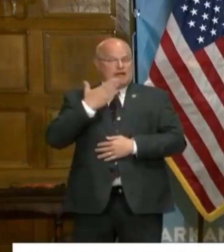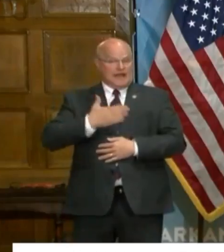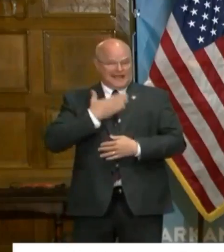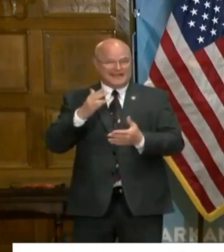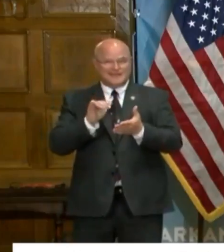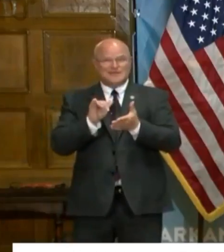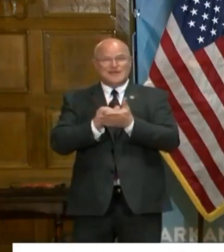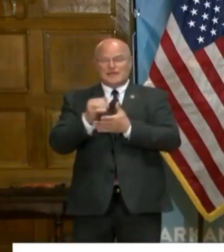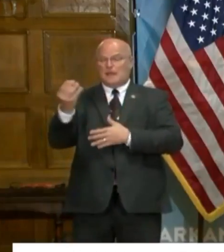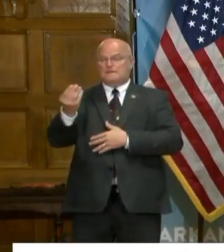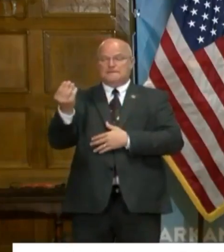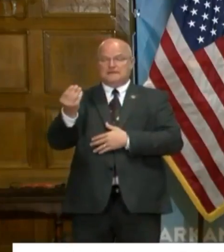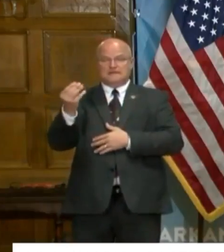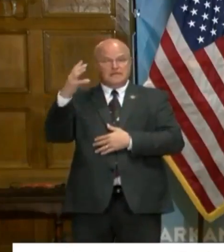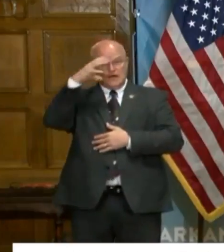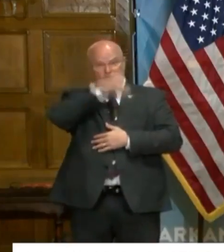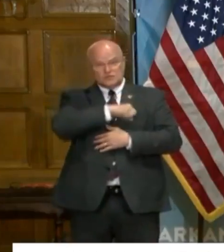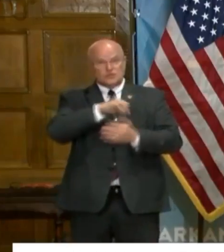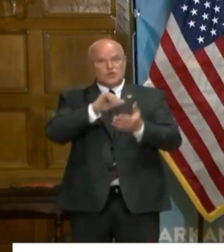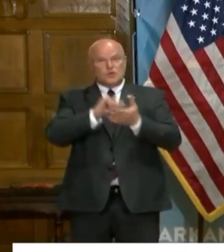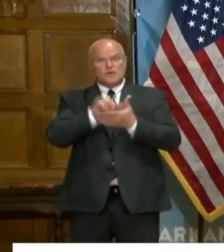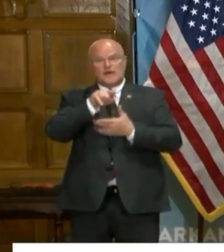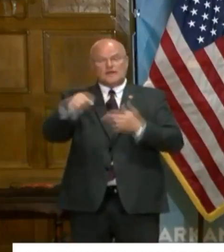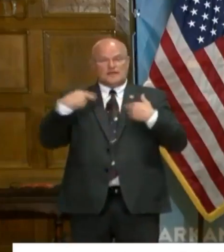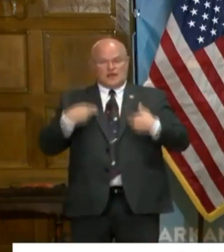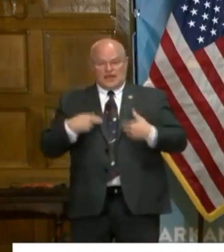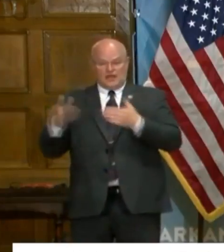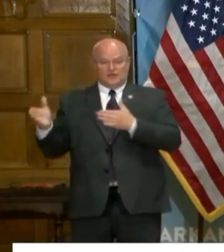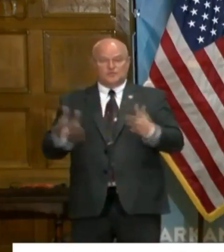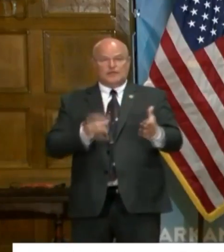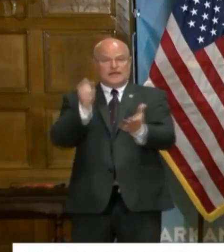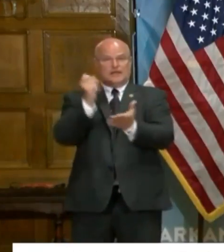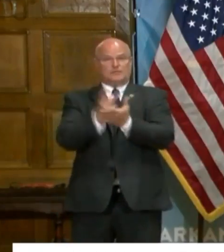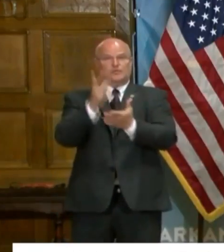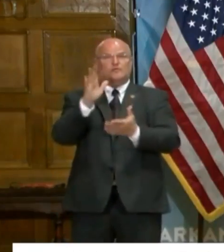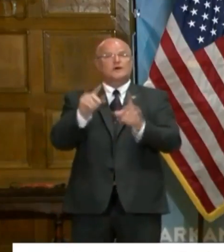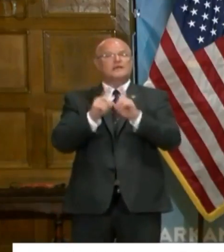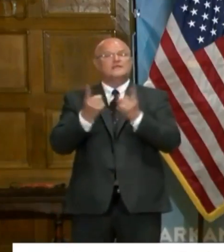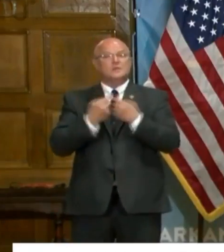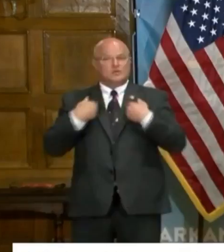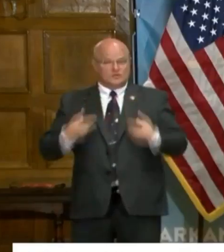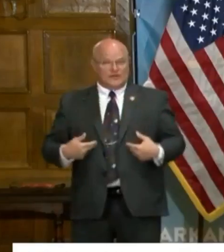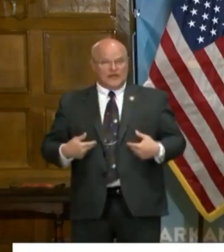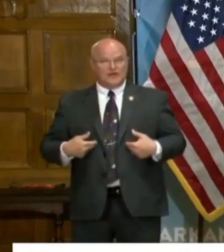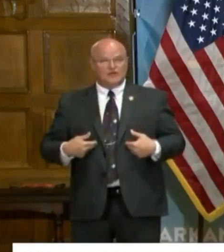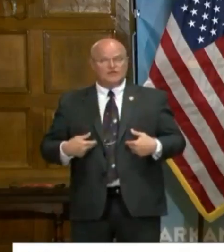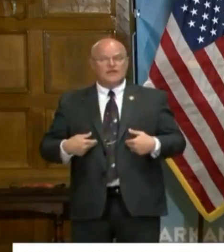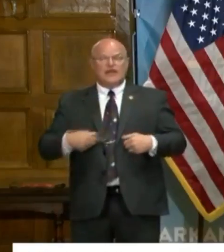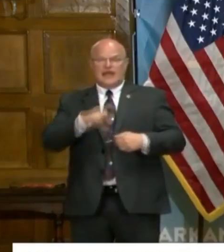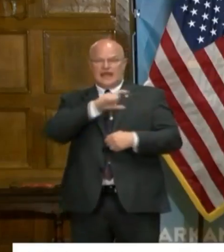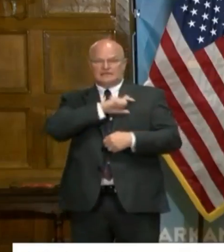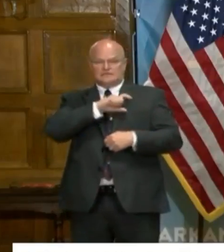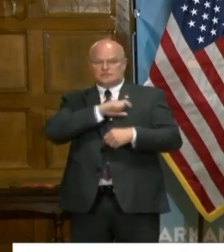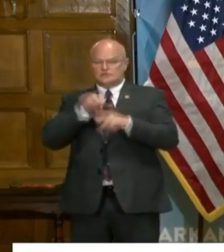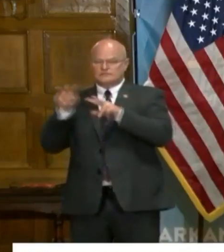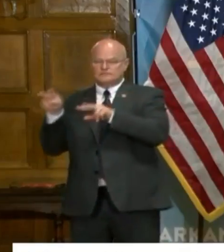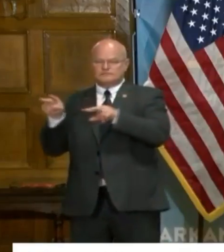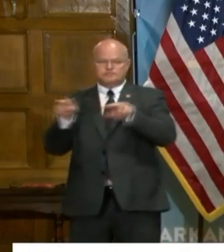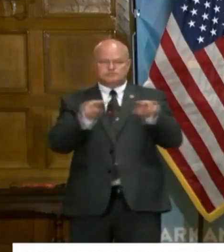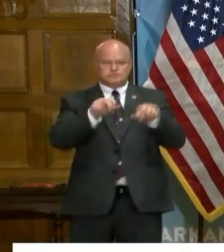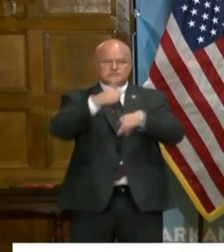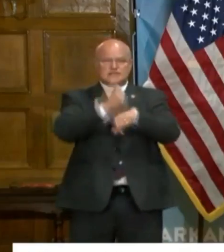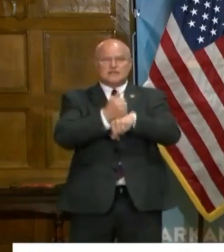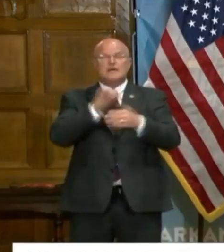delighted that Monday, assuming that their health plan can be approved by the Department of Health and their security measures there,